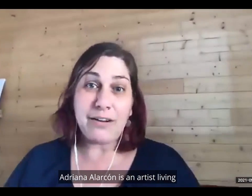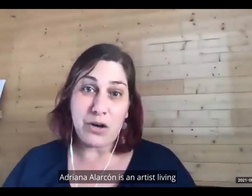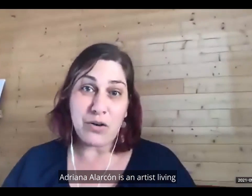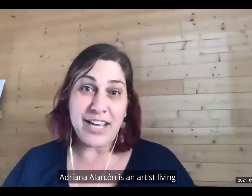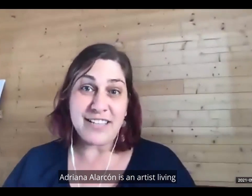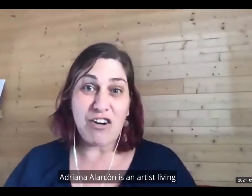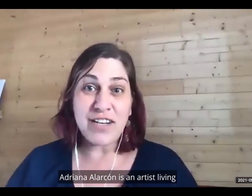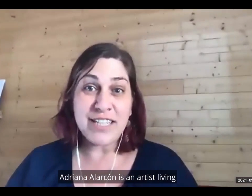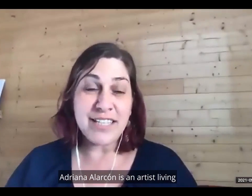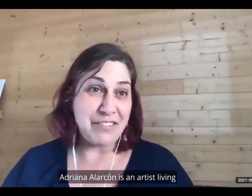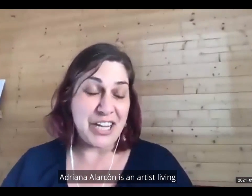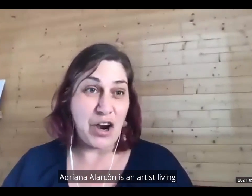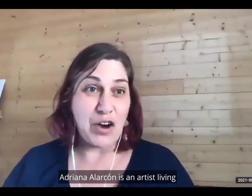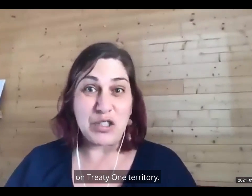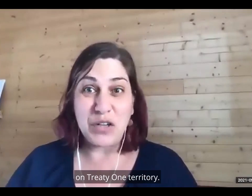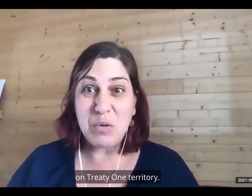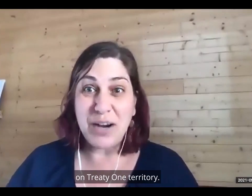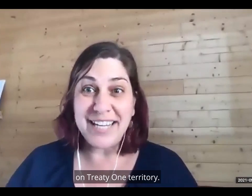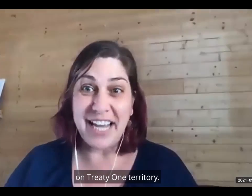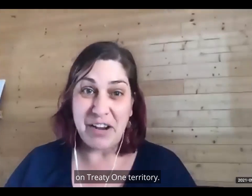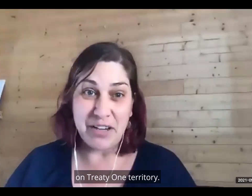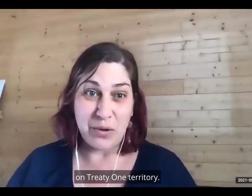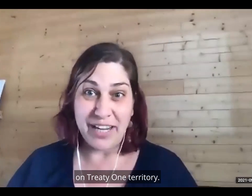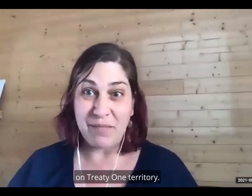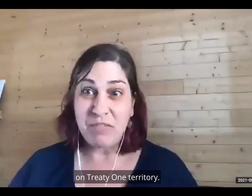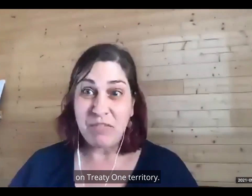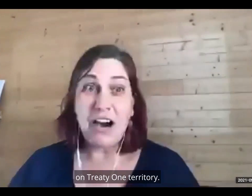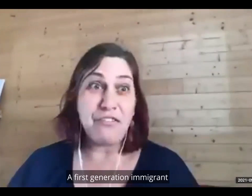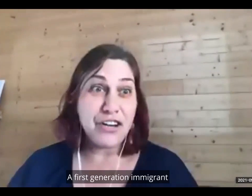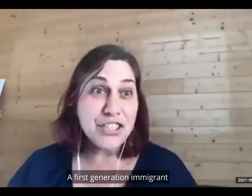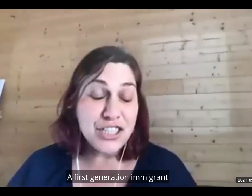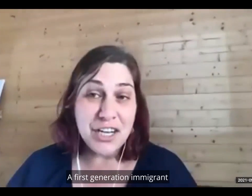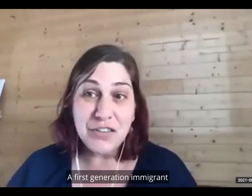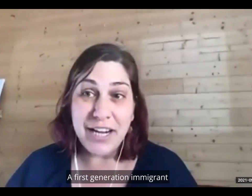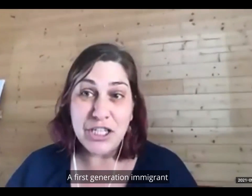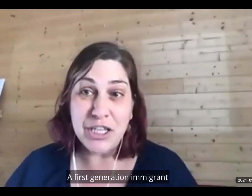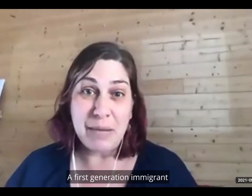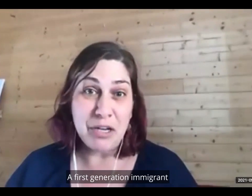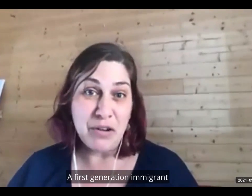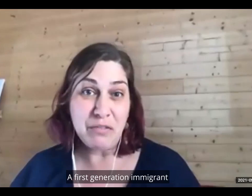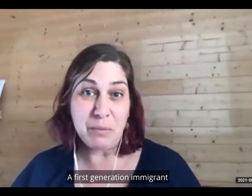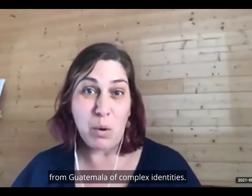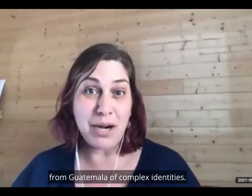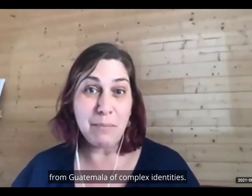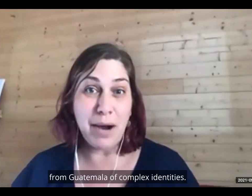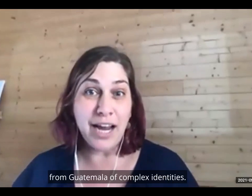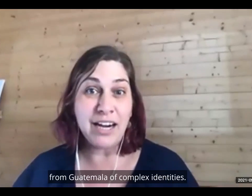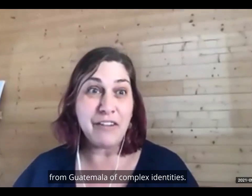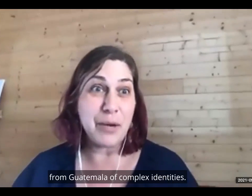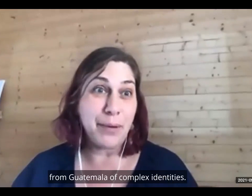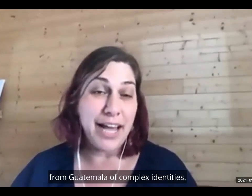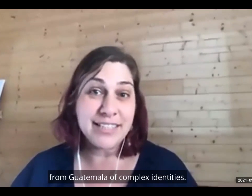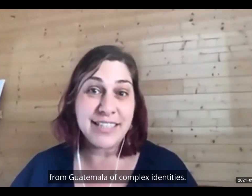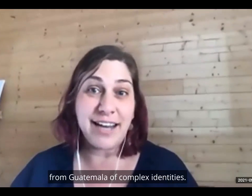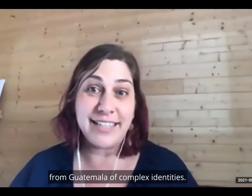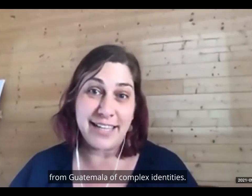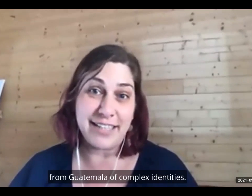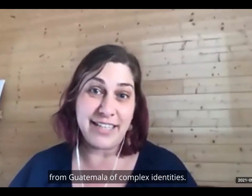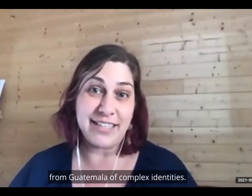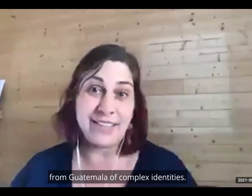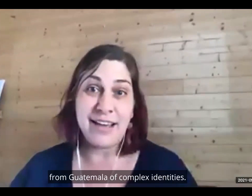Adriana Alarcón is an artist living on Treaty 1 territory, a first-generation immigrant from Guatemala of